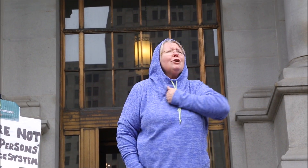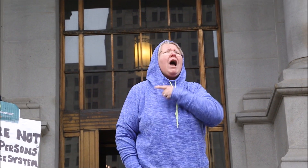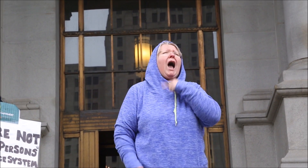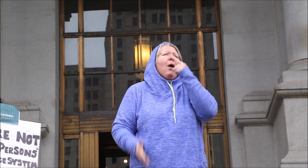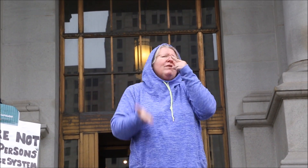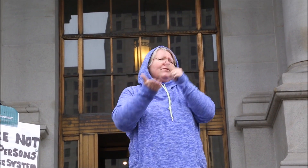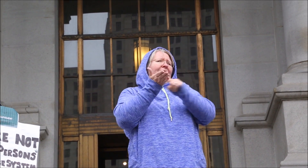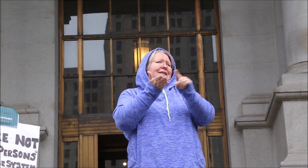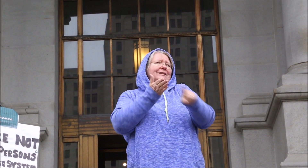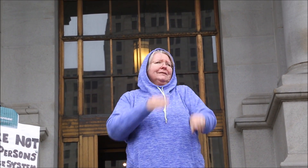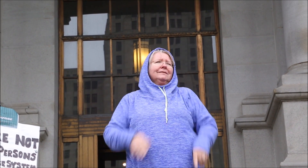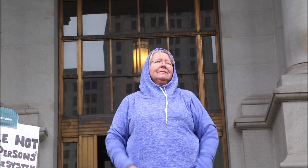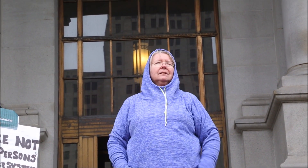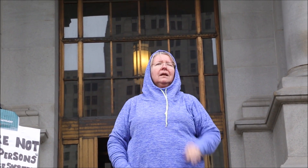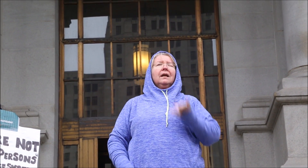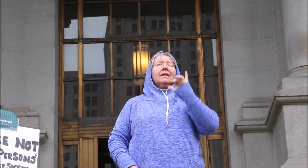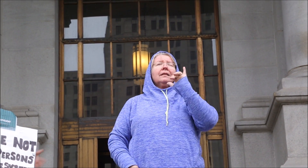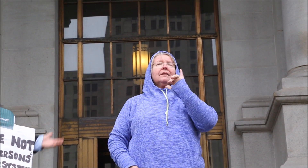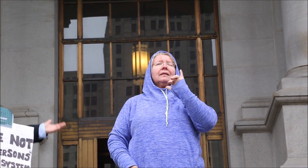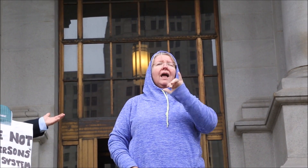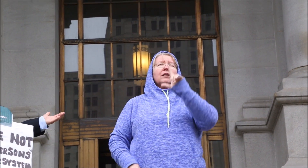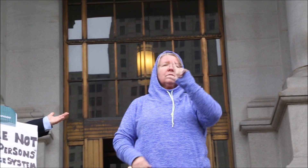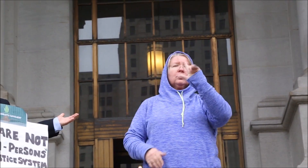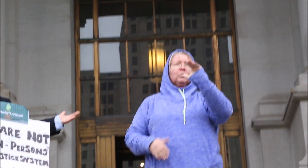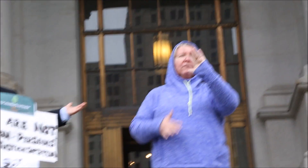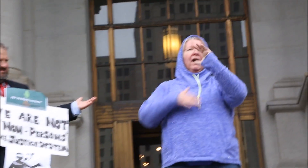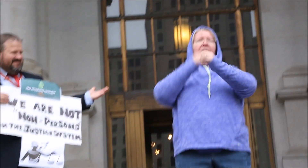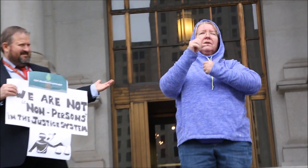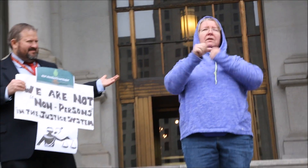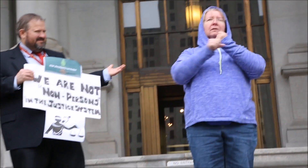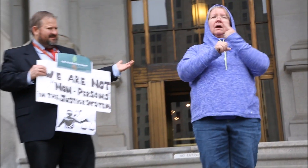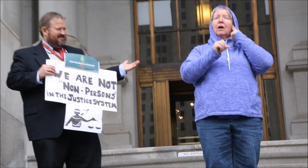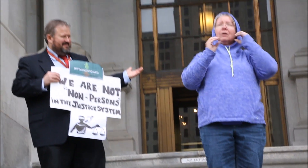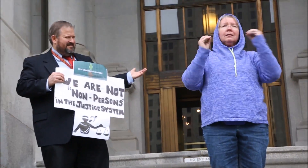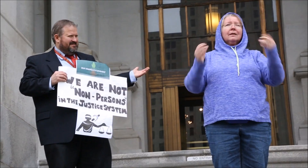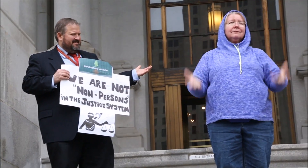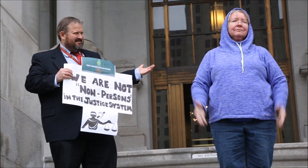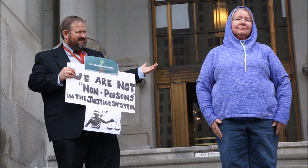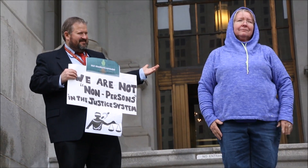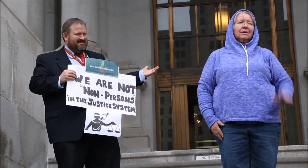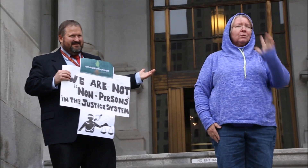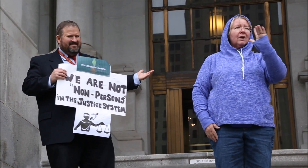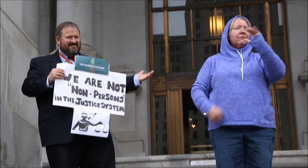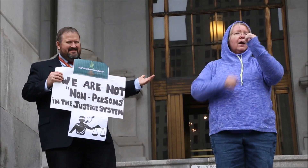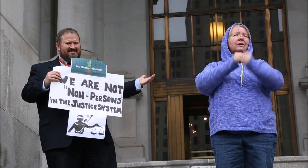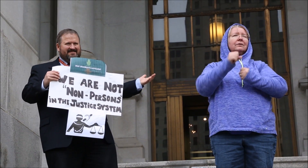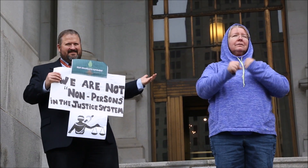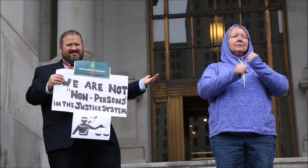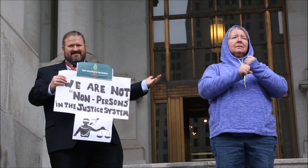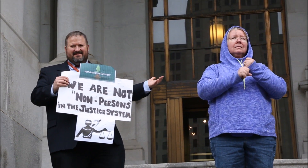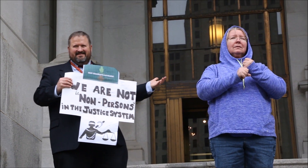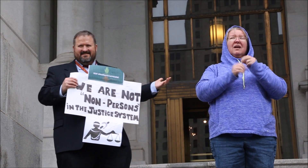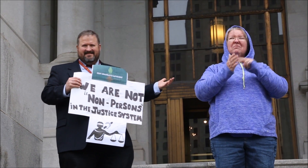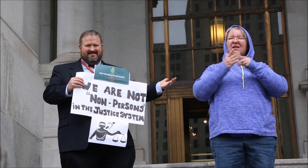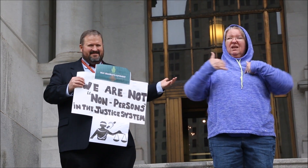they told me they would have an interpreter ready. So I took time off my job. And I showed up where I was supposed to